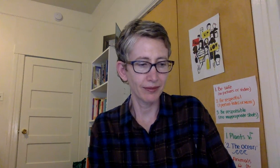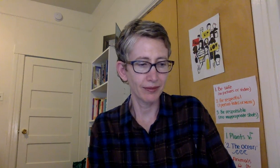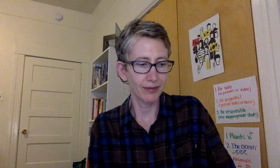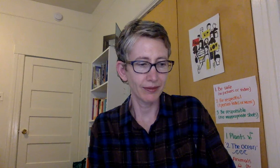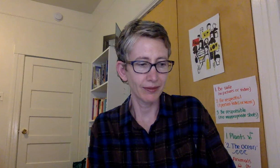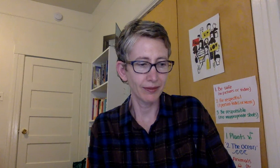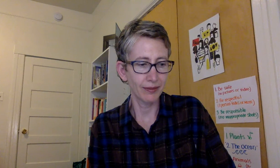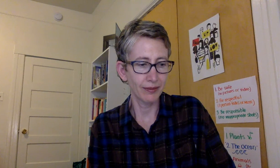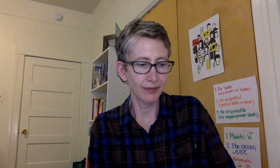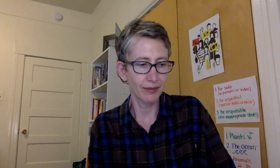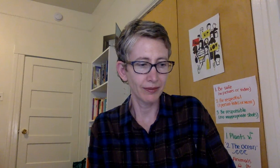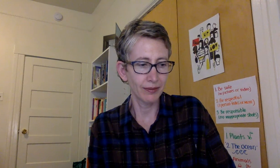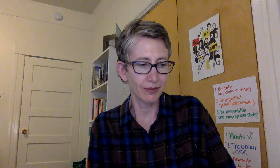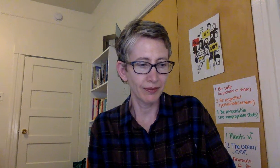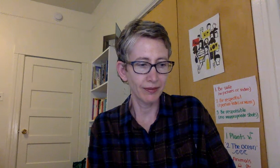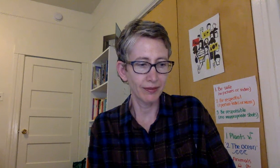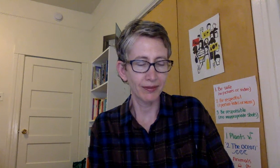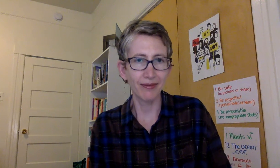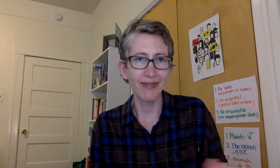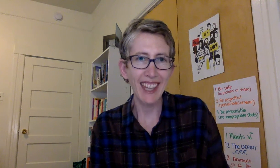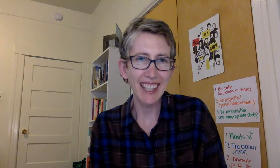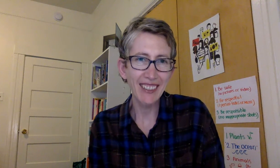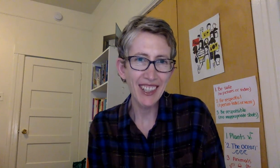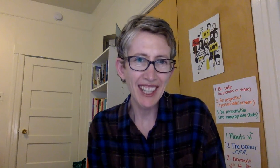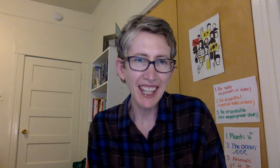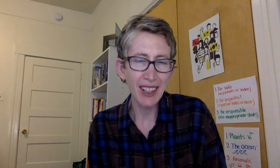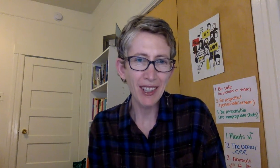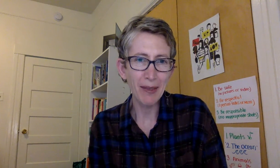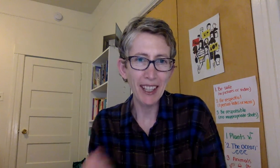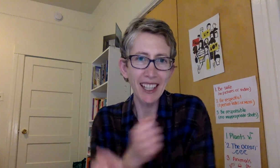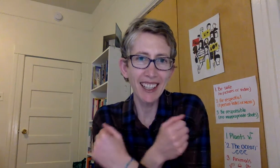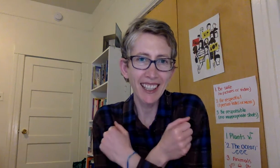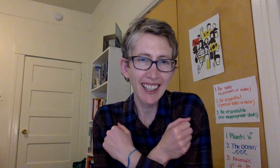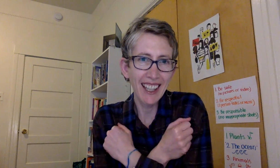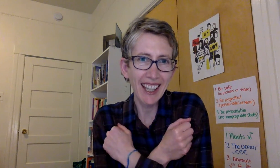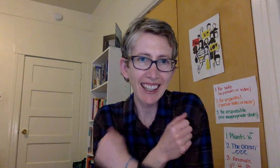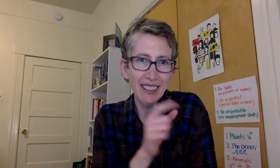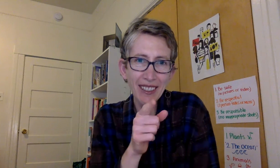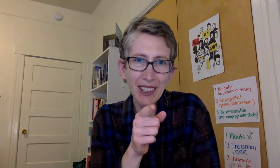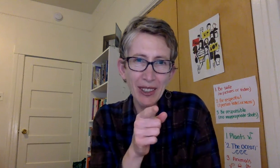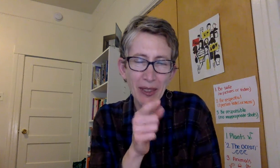Thanks for singing with me. I love you.